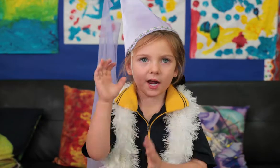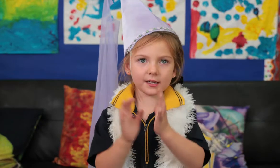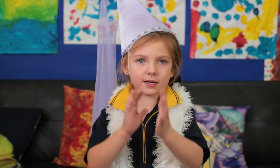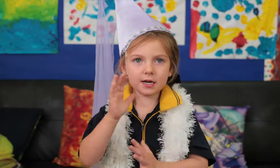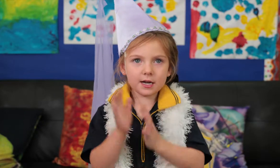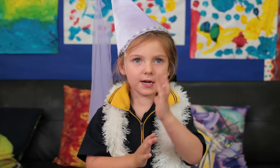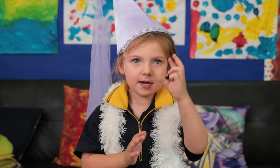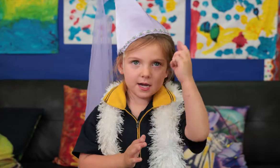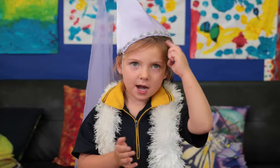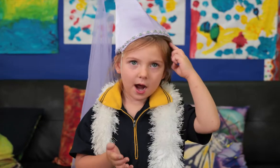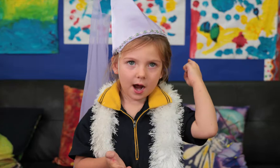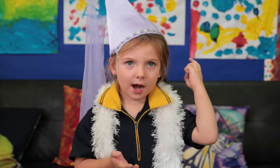sign